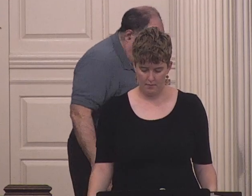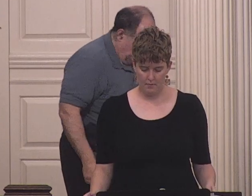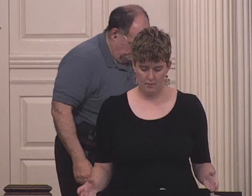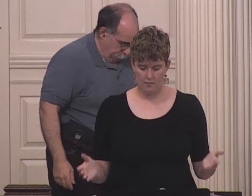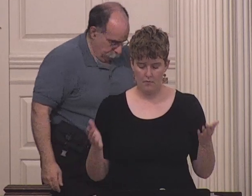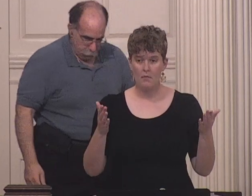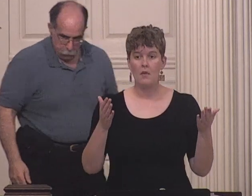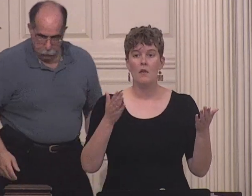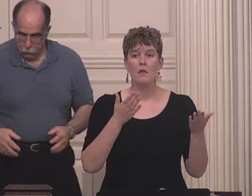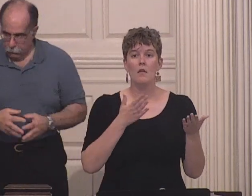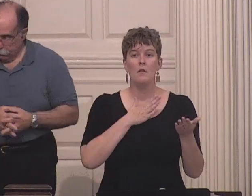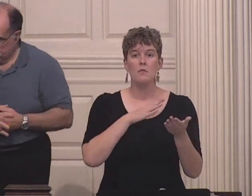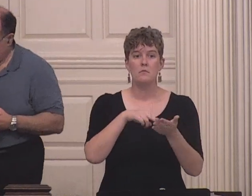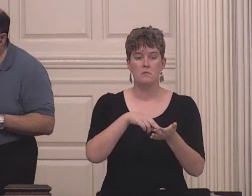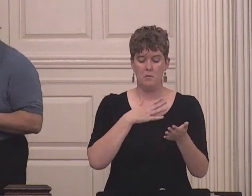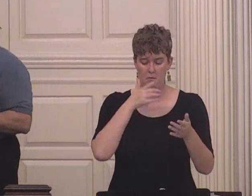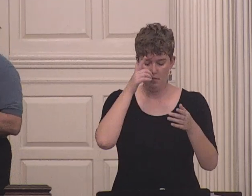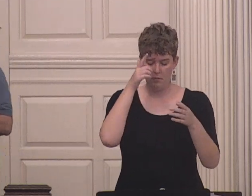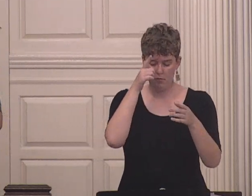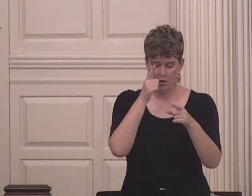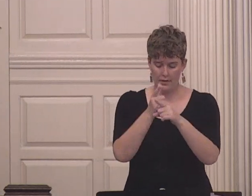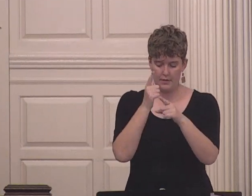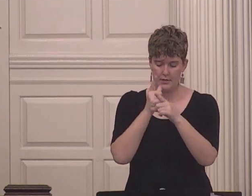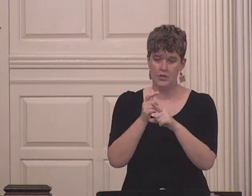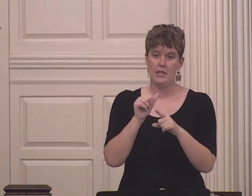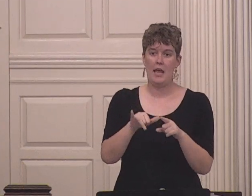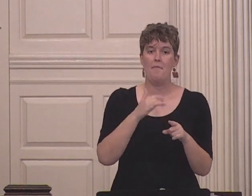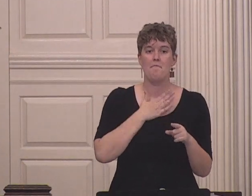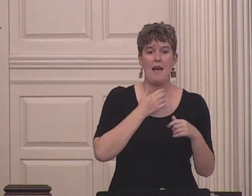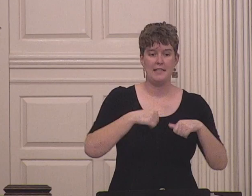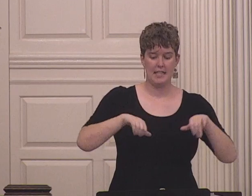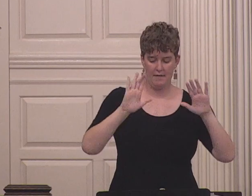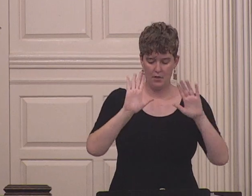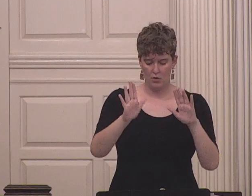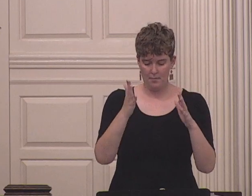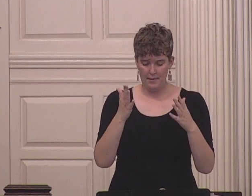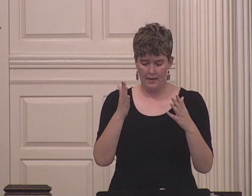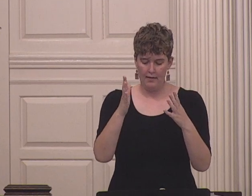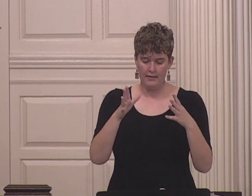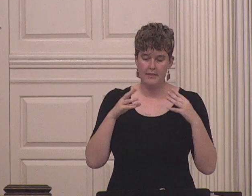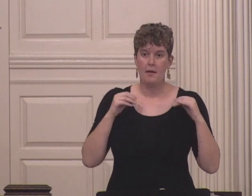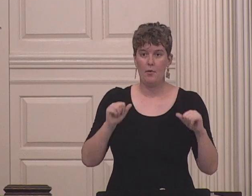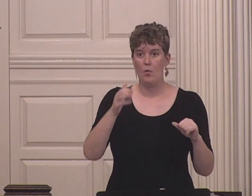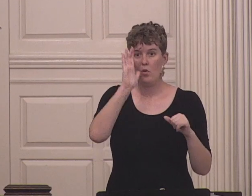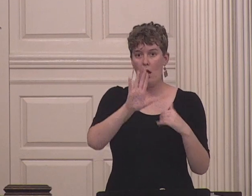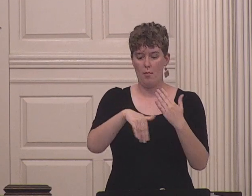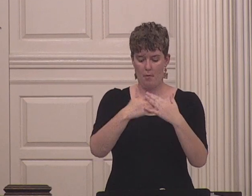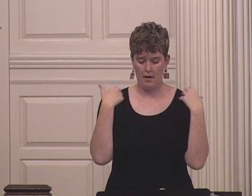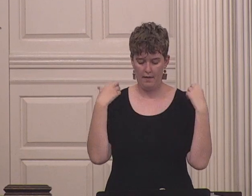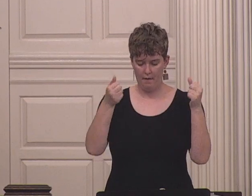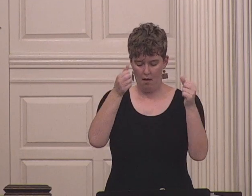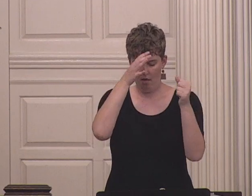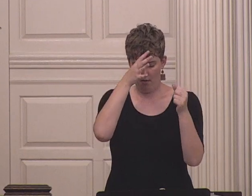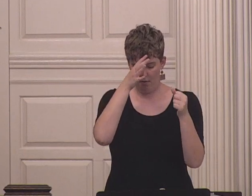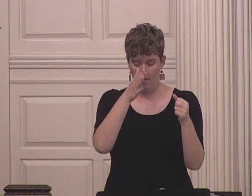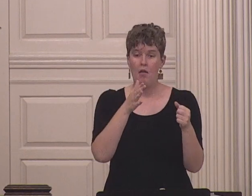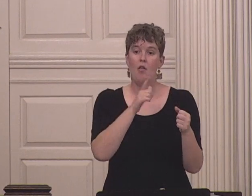my dear brothers and sisters, that my sacrifice and yours may be acceptable to God the Almighty Father.